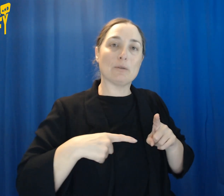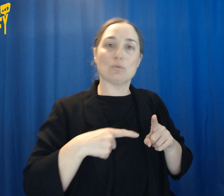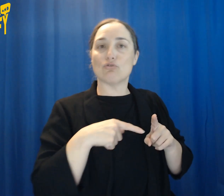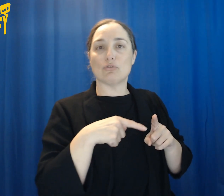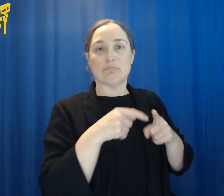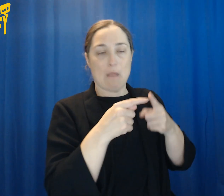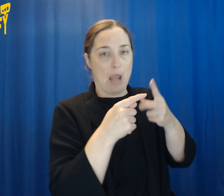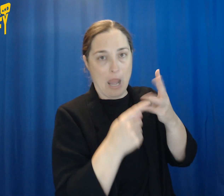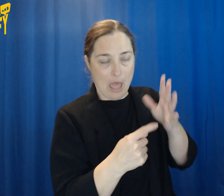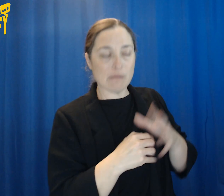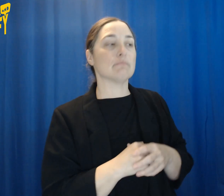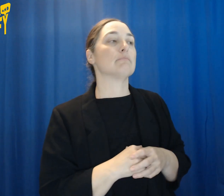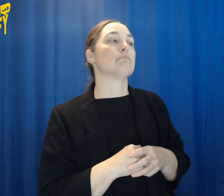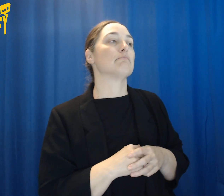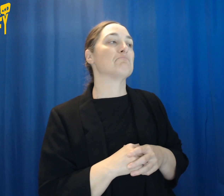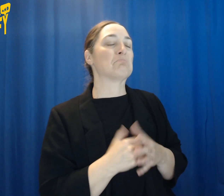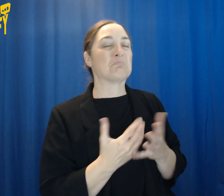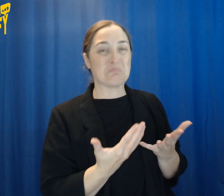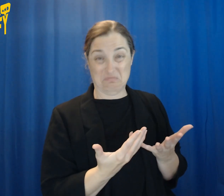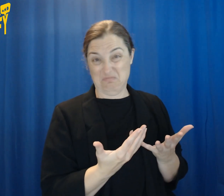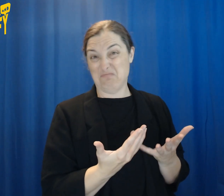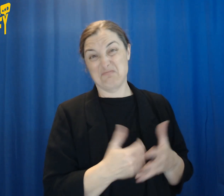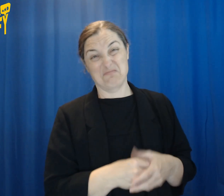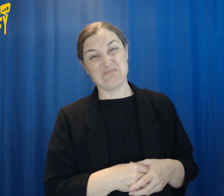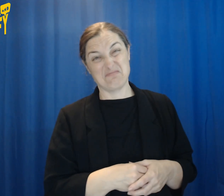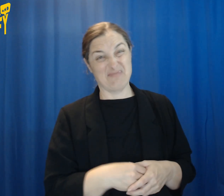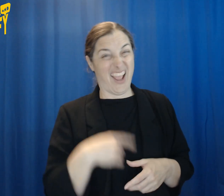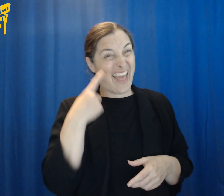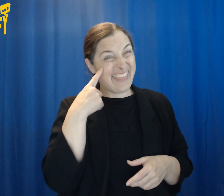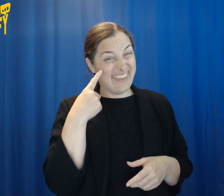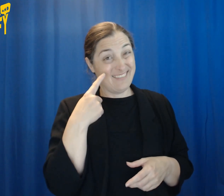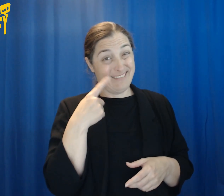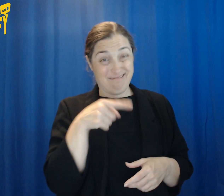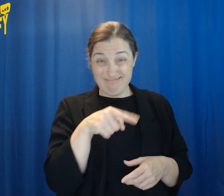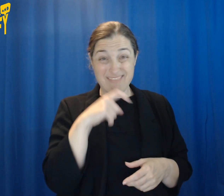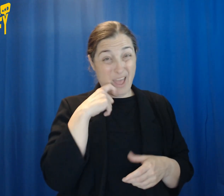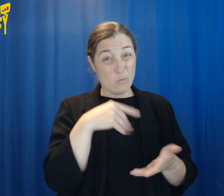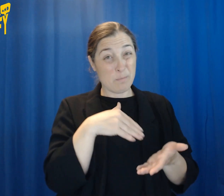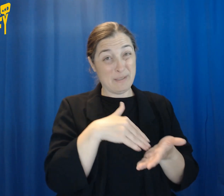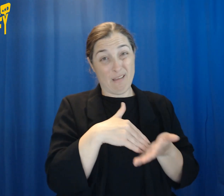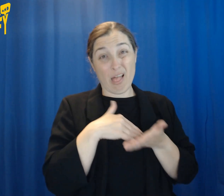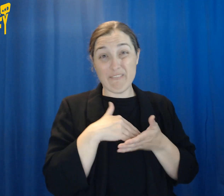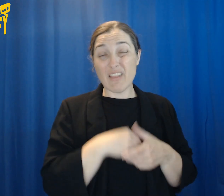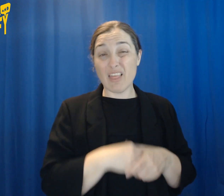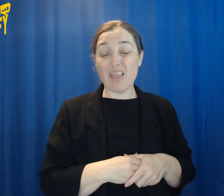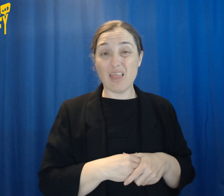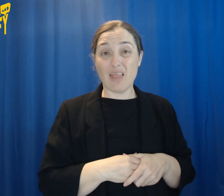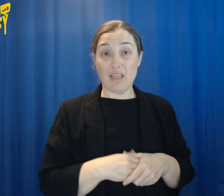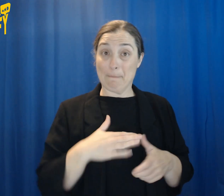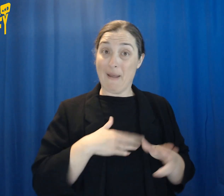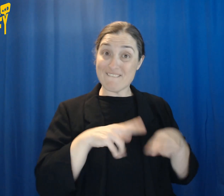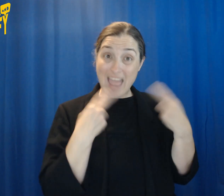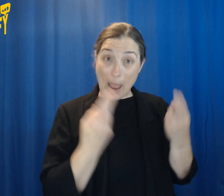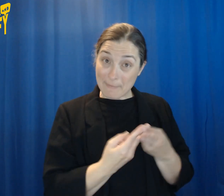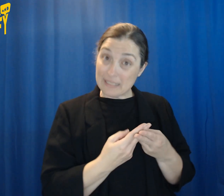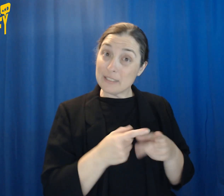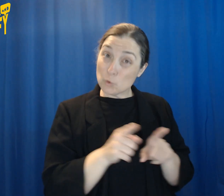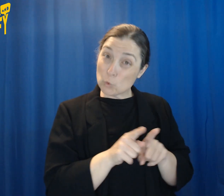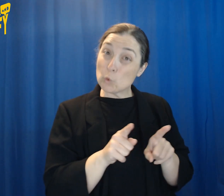be mindful of that. Yeah, I think it probably would have. It would have made things easier for my family as well, now